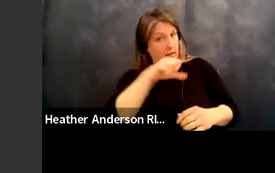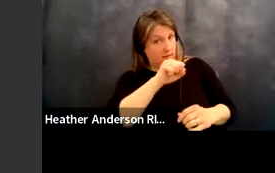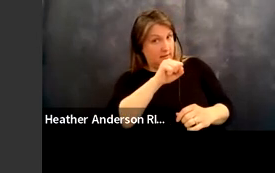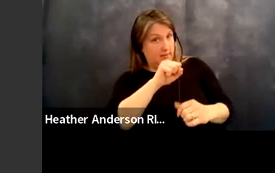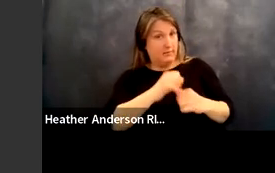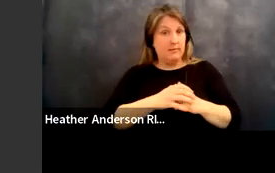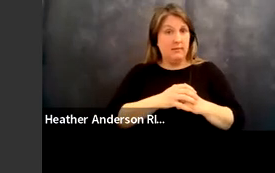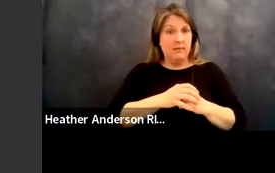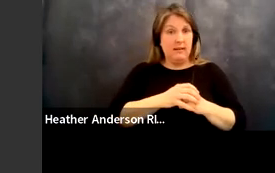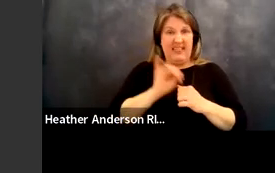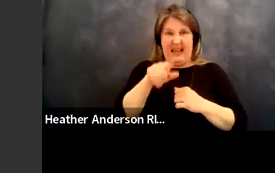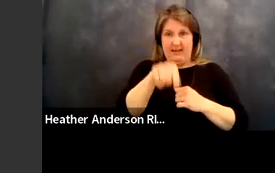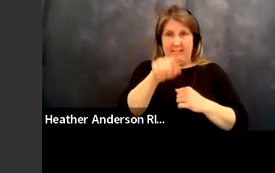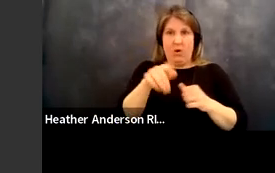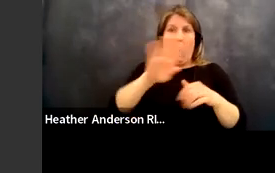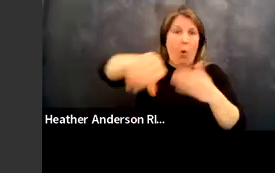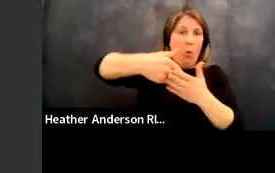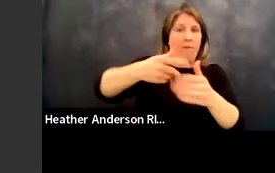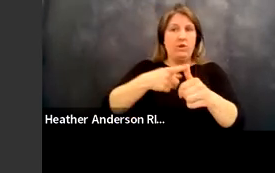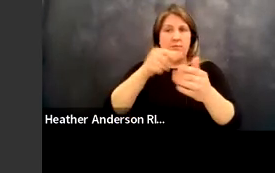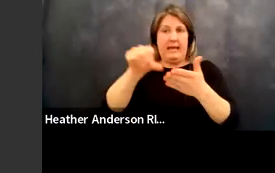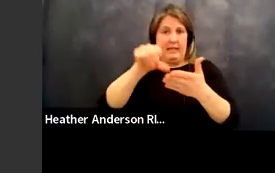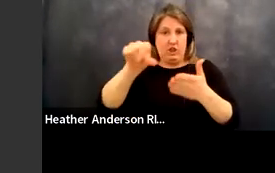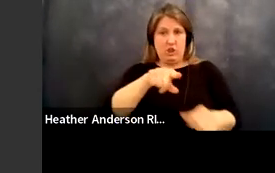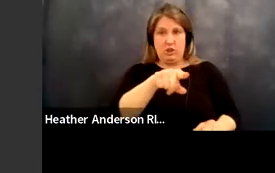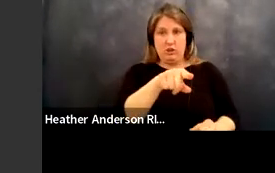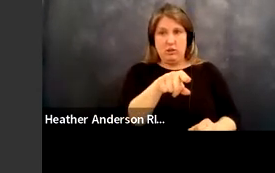So that's the whole first page. okay.